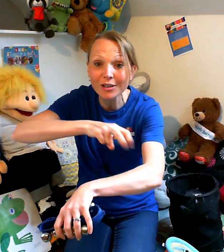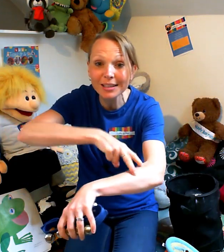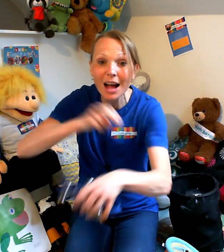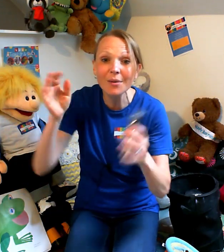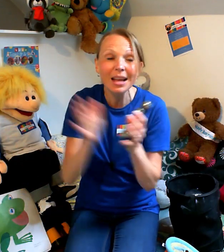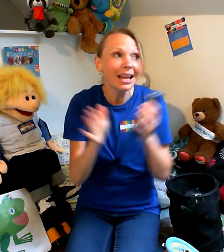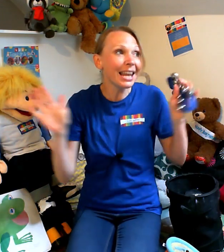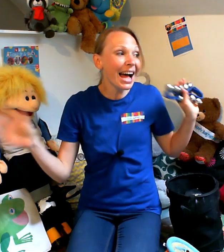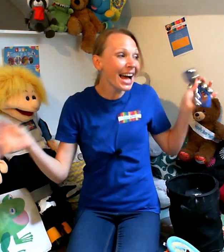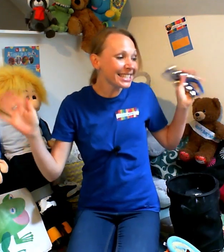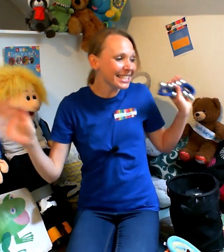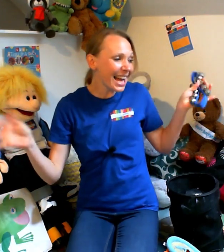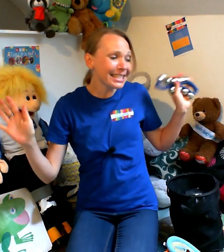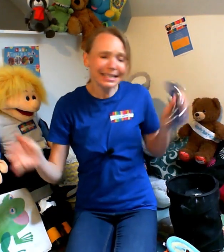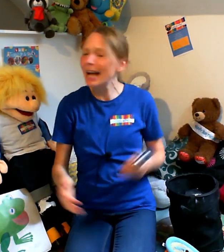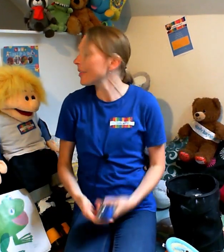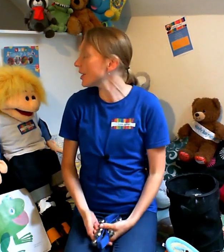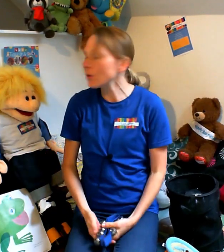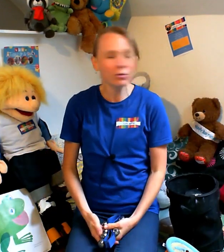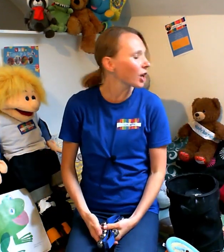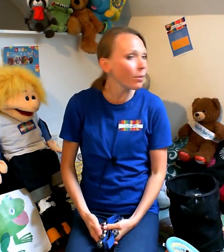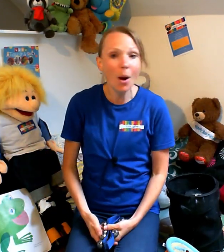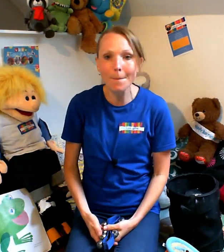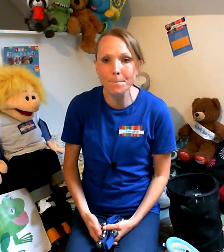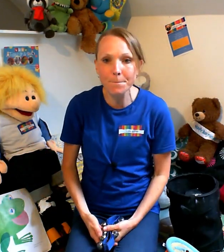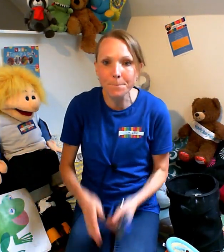go la di da di da. They don't go